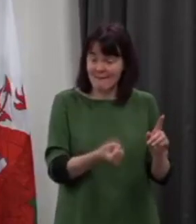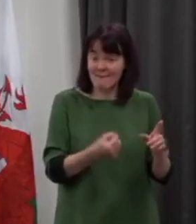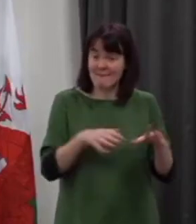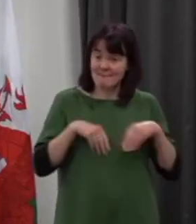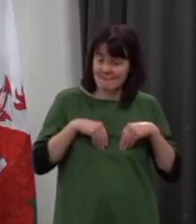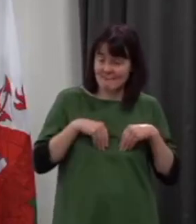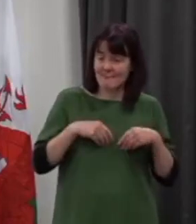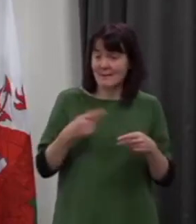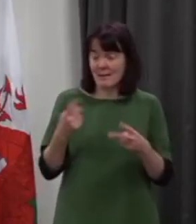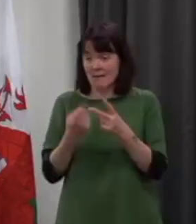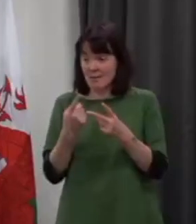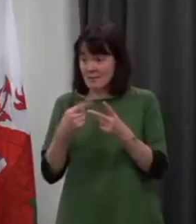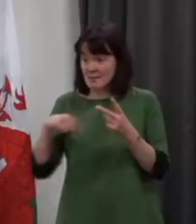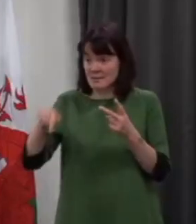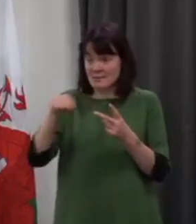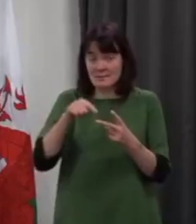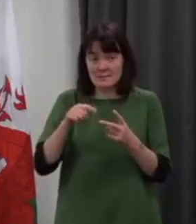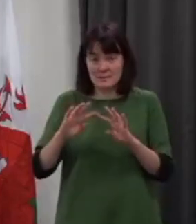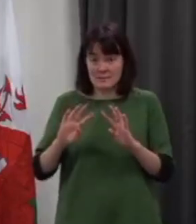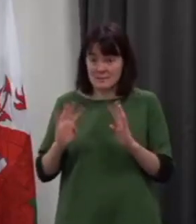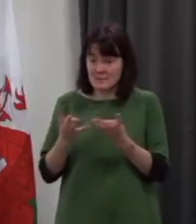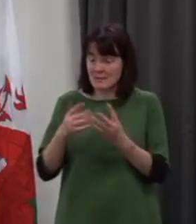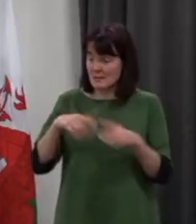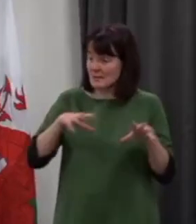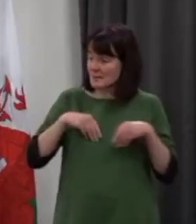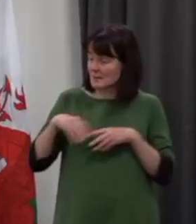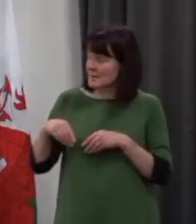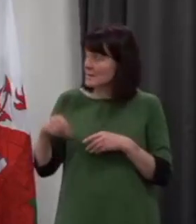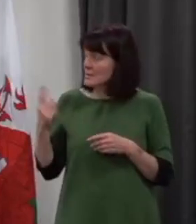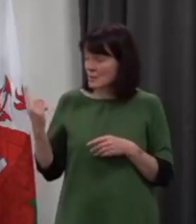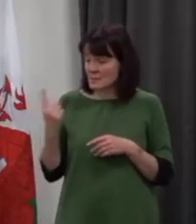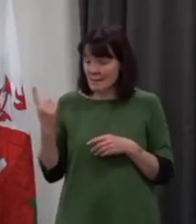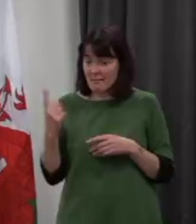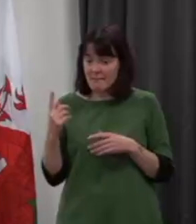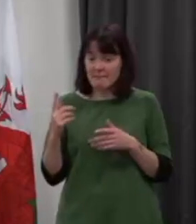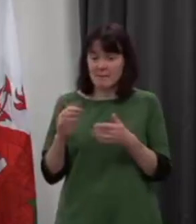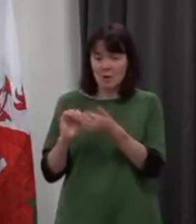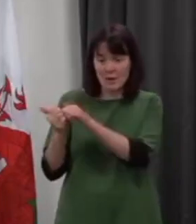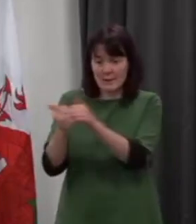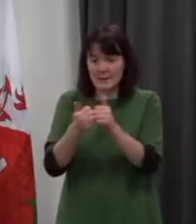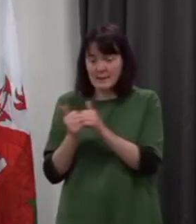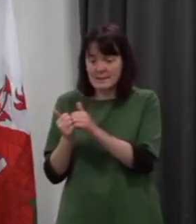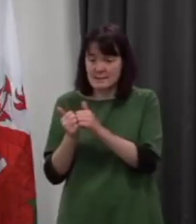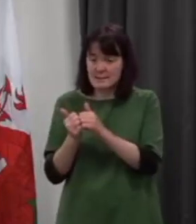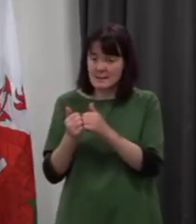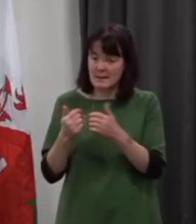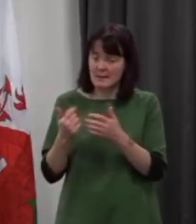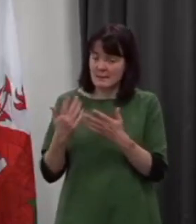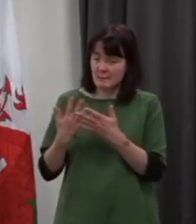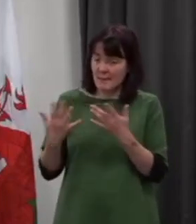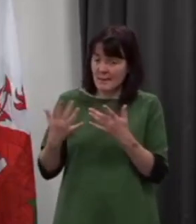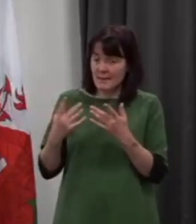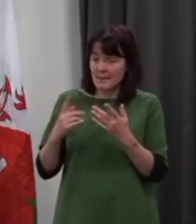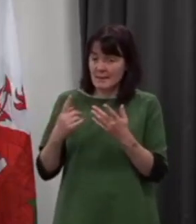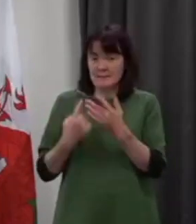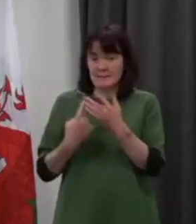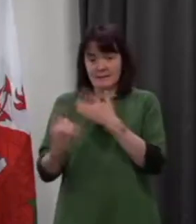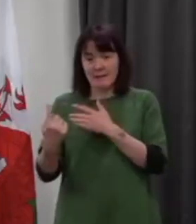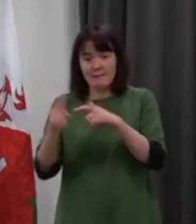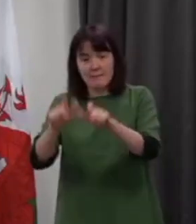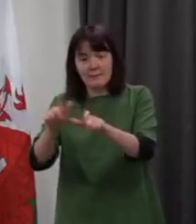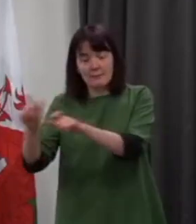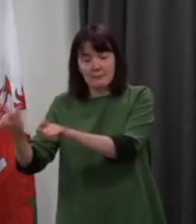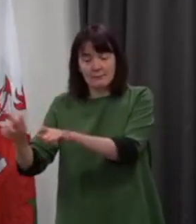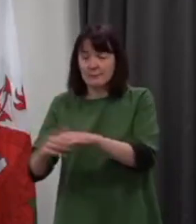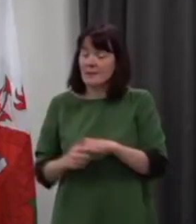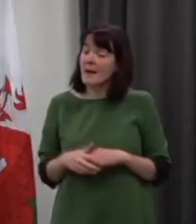to test positive, and are any of them self-isolating? Well, we do have a number of ministers who are isolating because we've